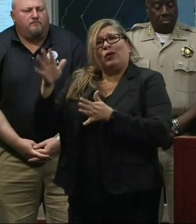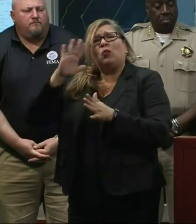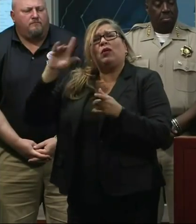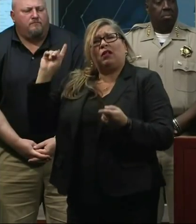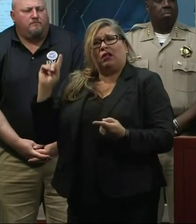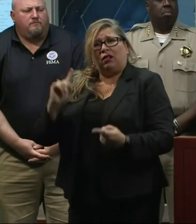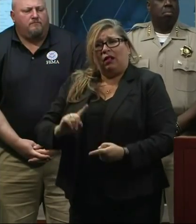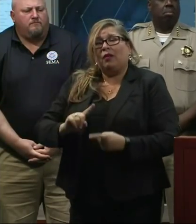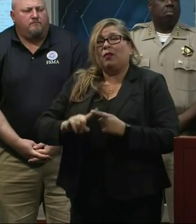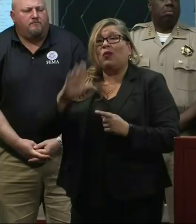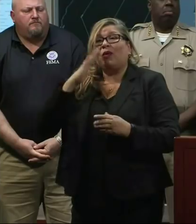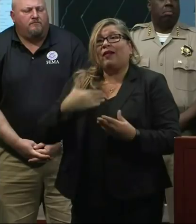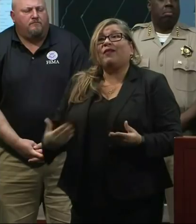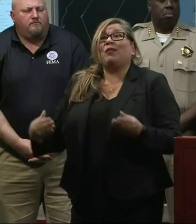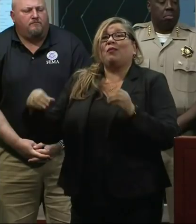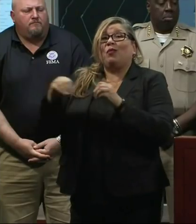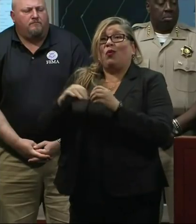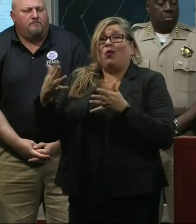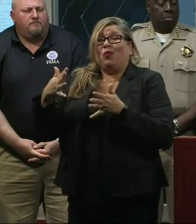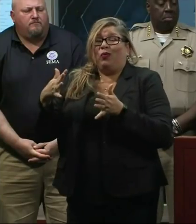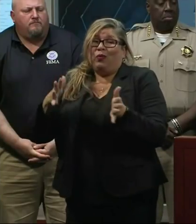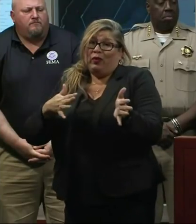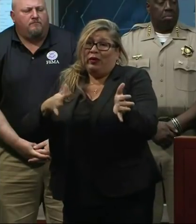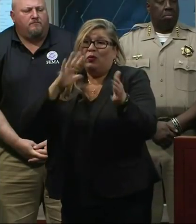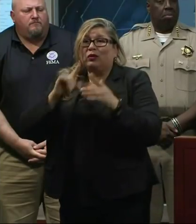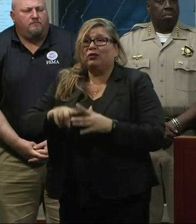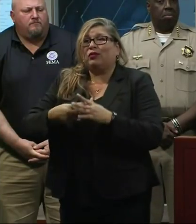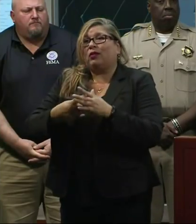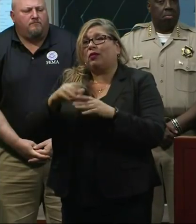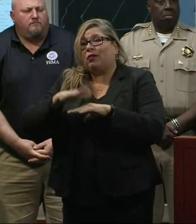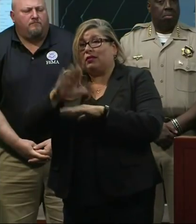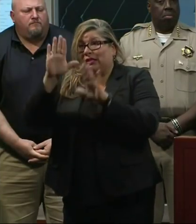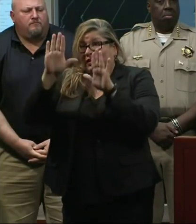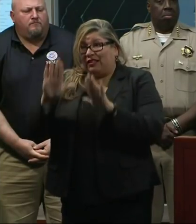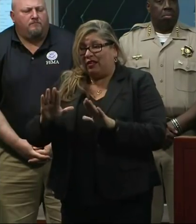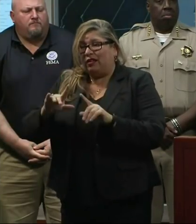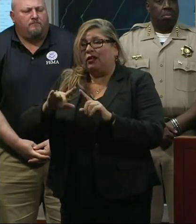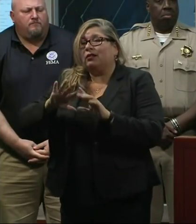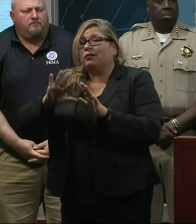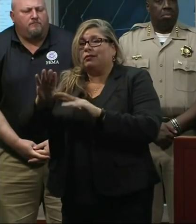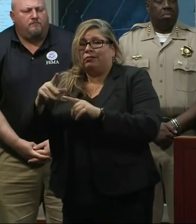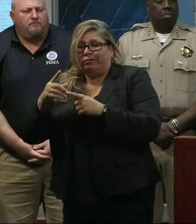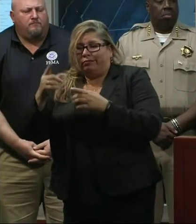are going to be picking up another wind event that'll be starting late Sunday and going into early